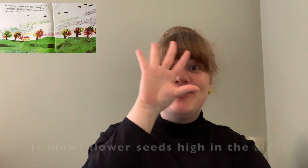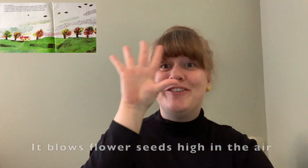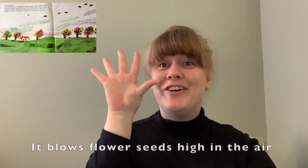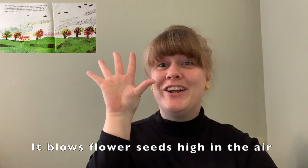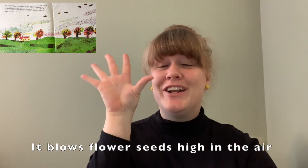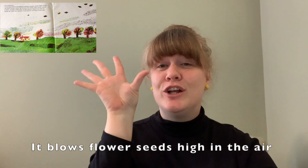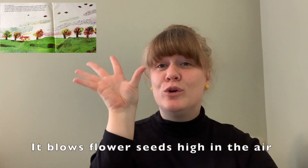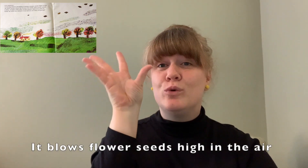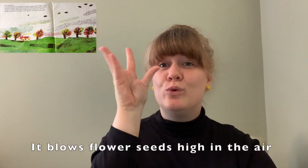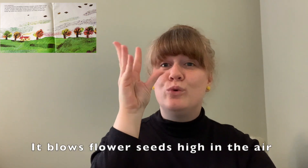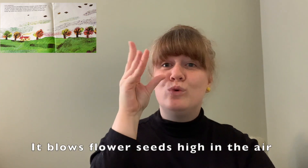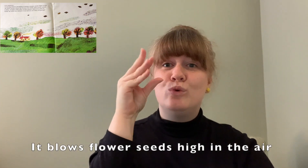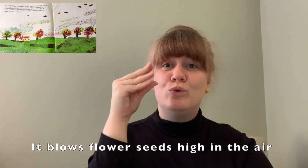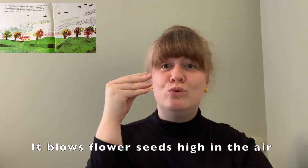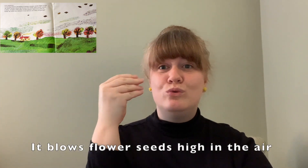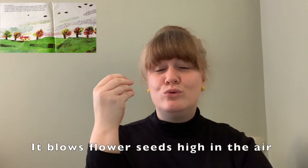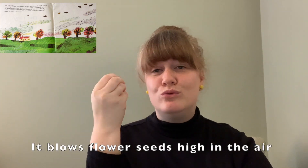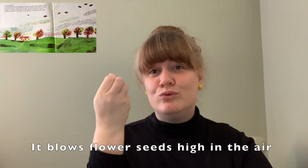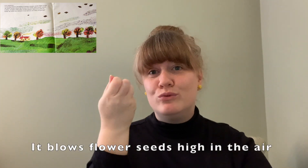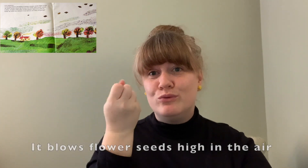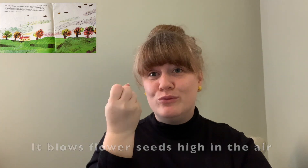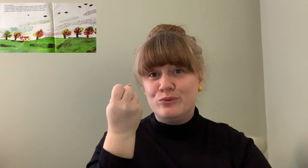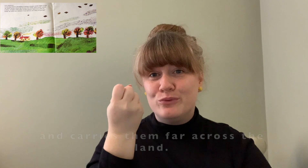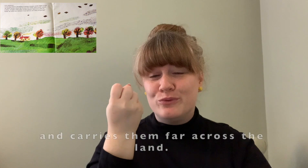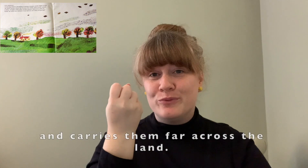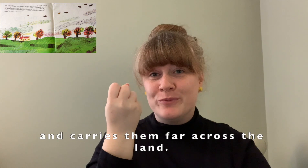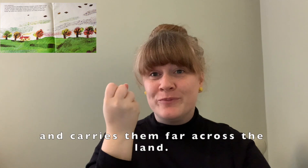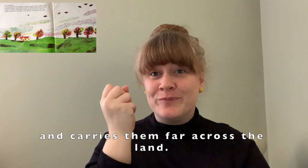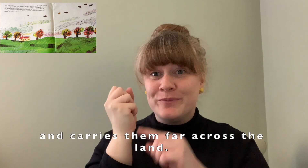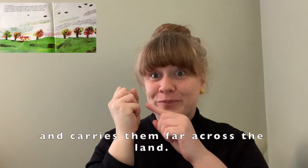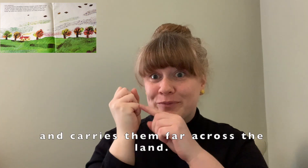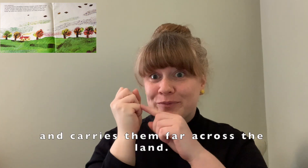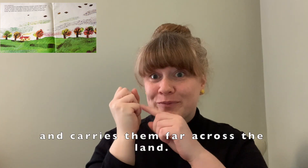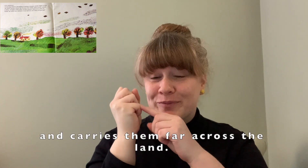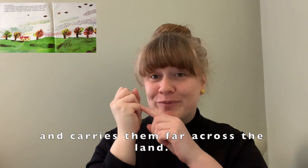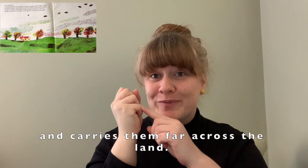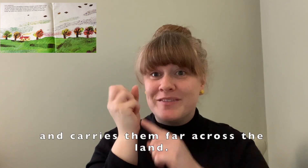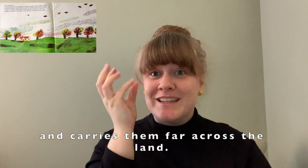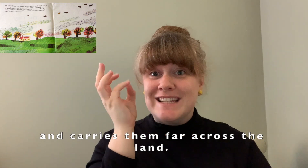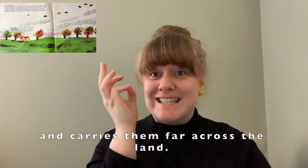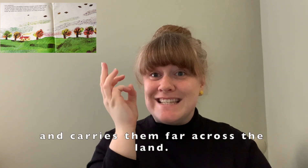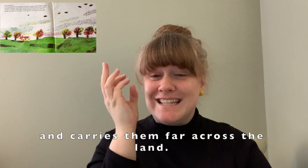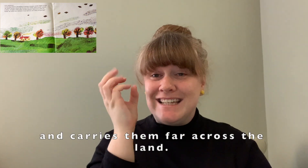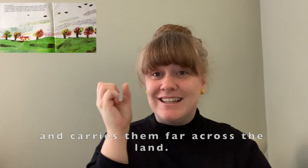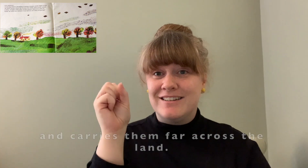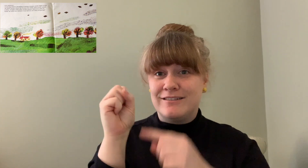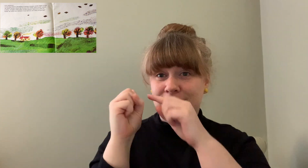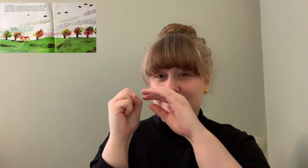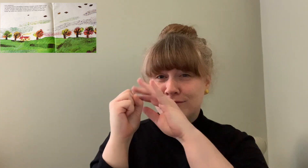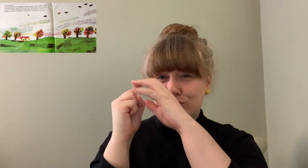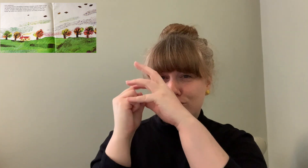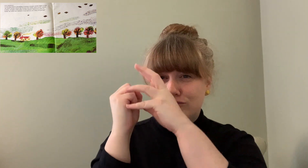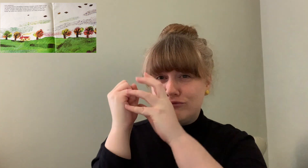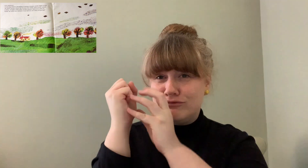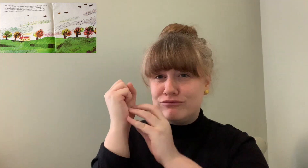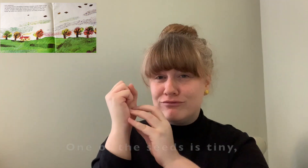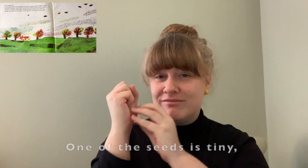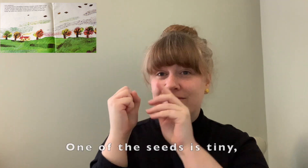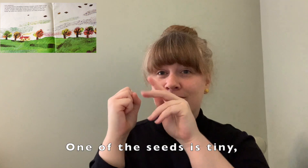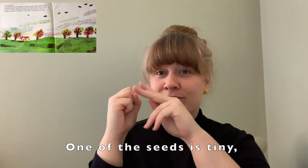It blows flower seeds high in the air and carries them far across the land. One of the